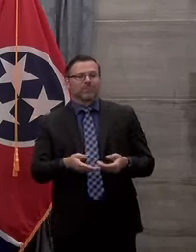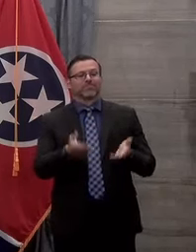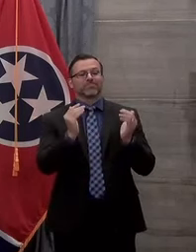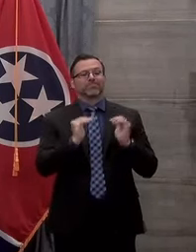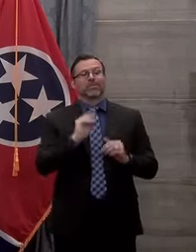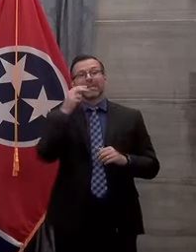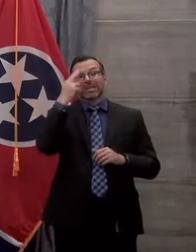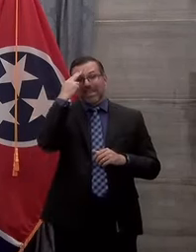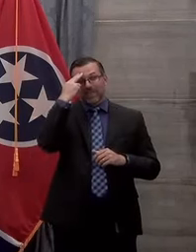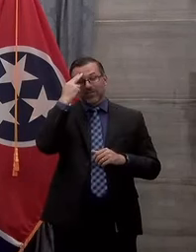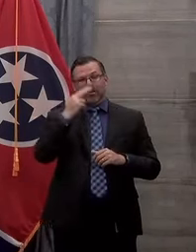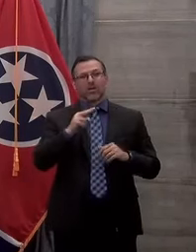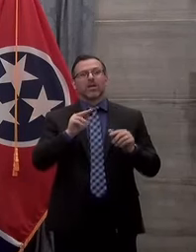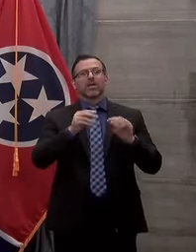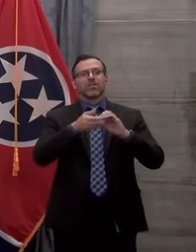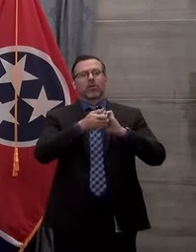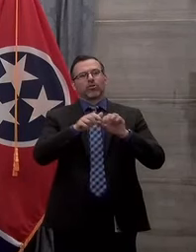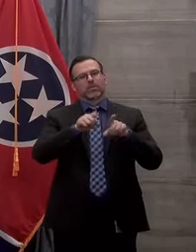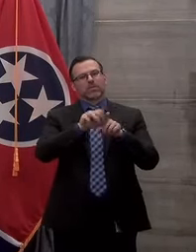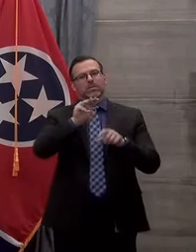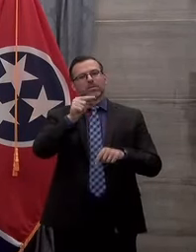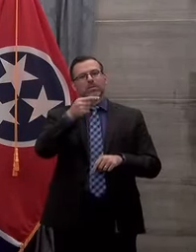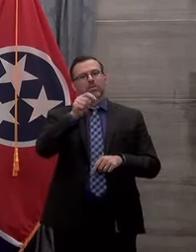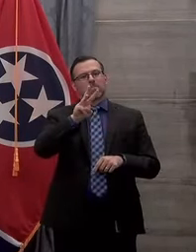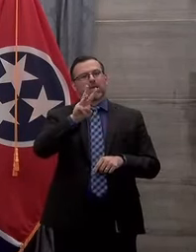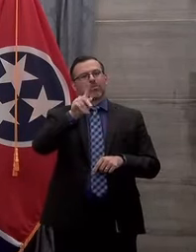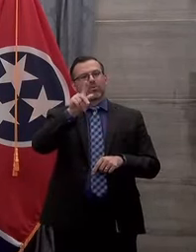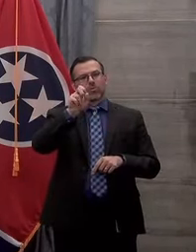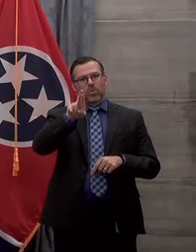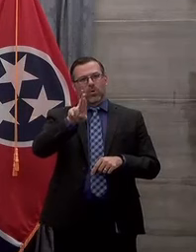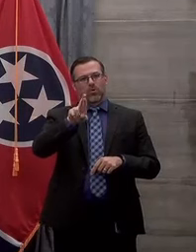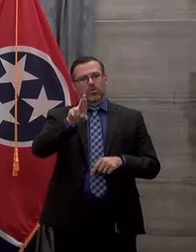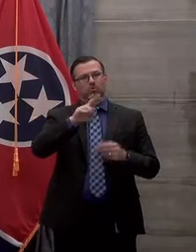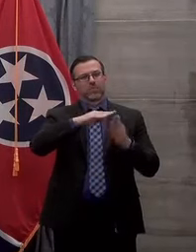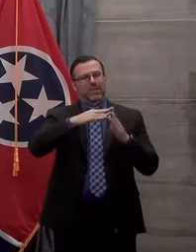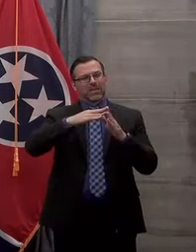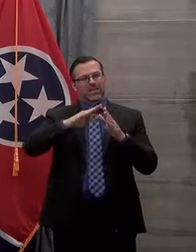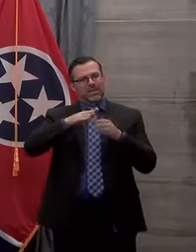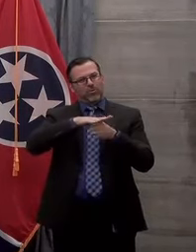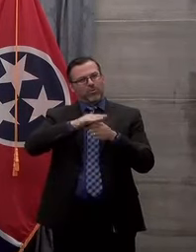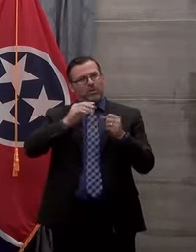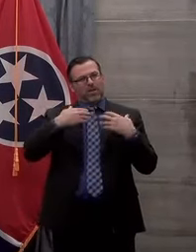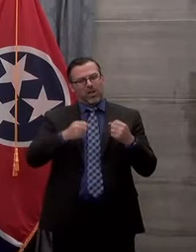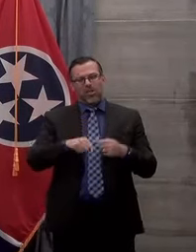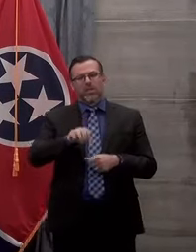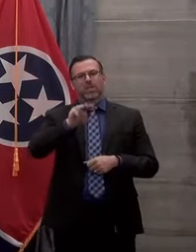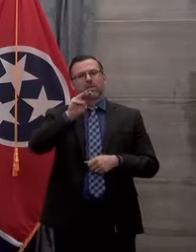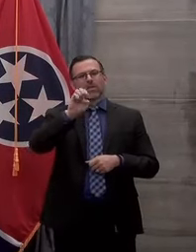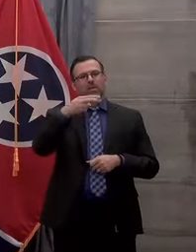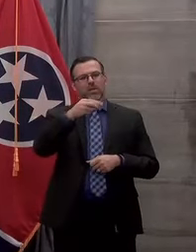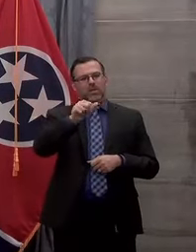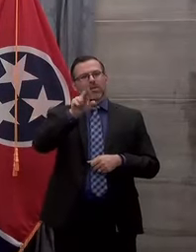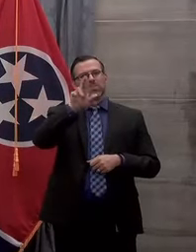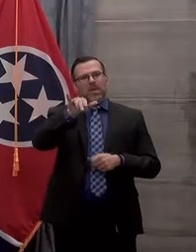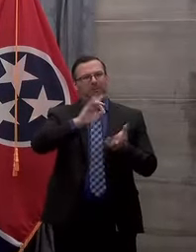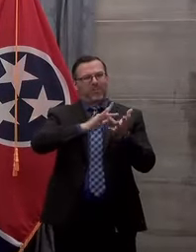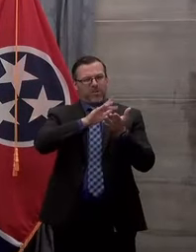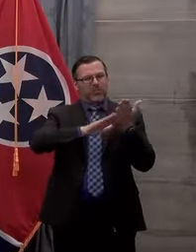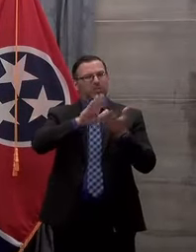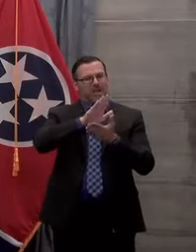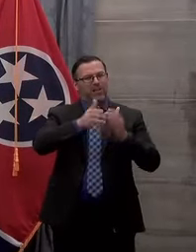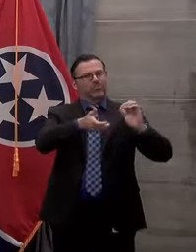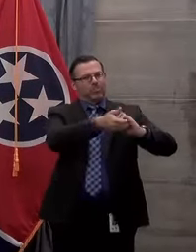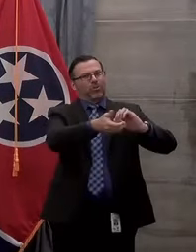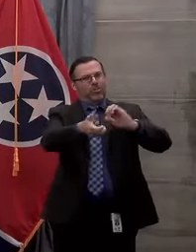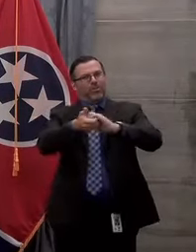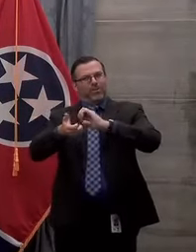and partnership of organizations such as Matthew Walker, Neighborhood Health, Connect Us, and Meharry Medical College have been critical to the continued